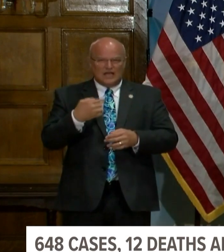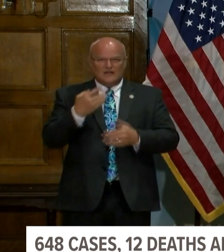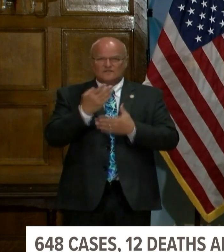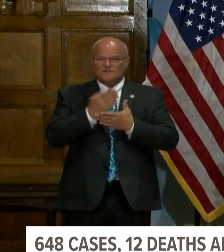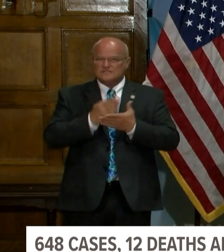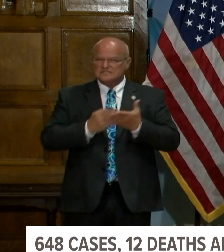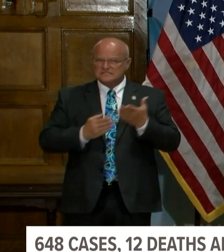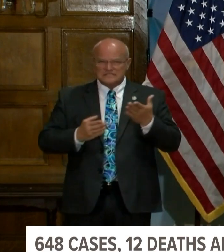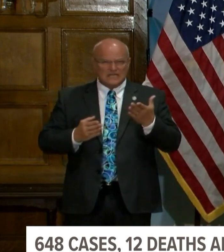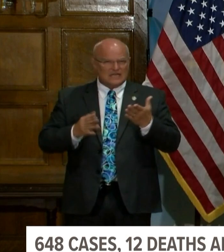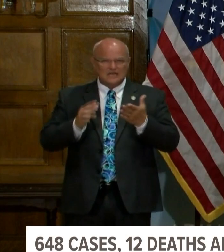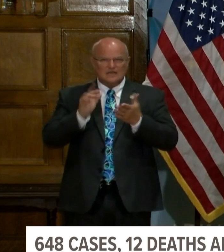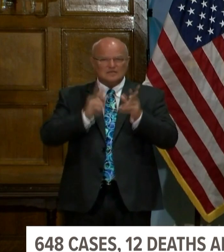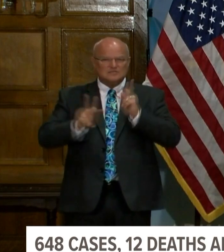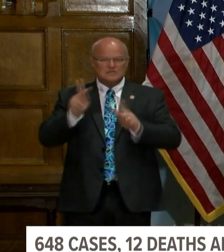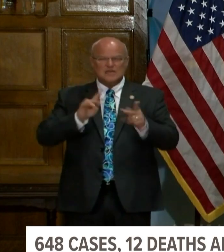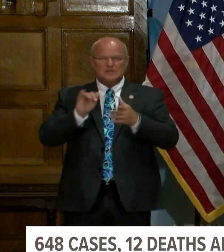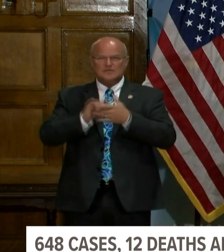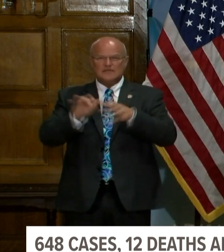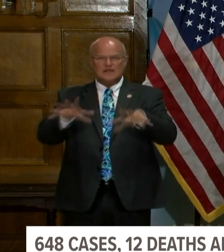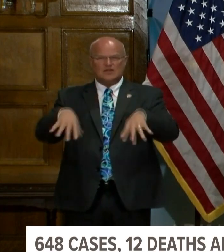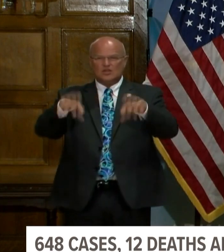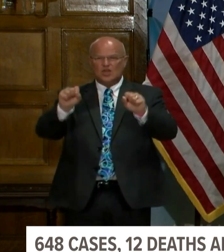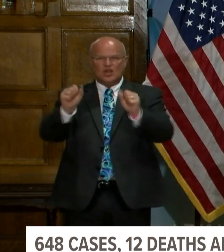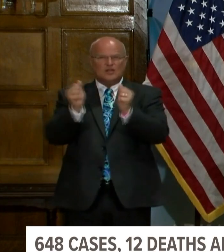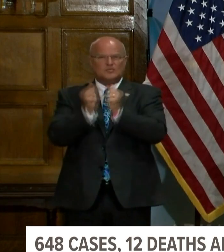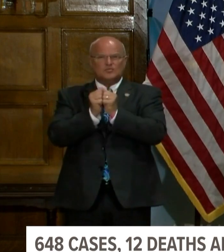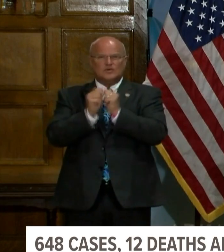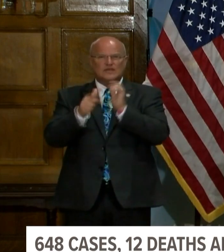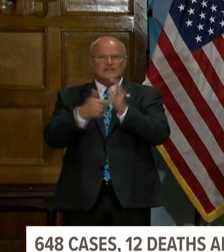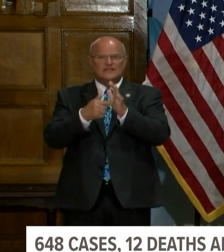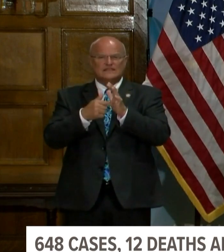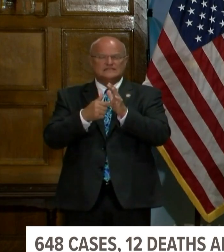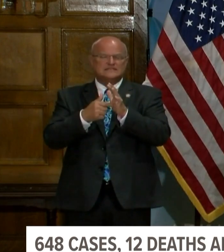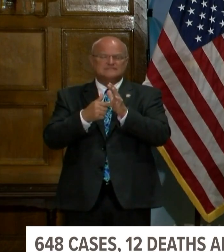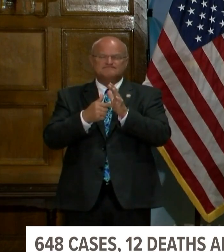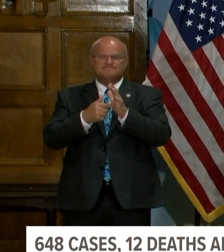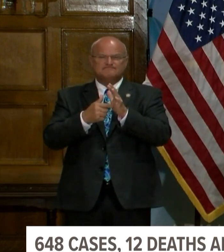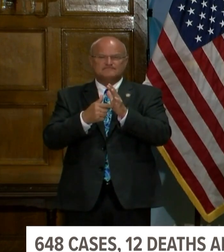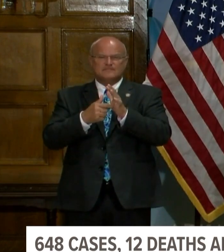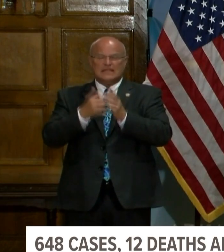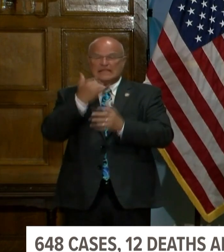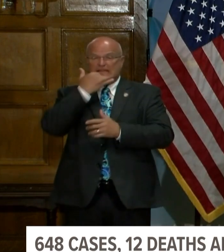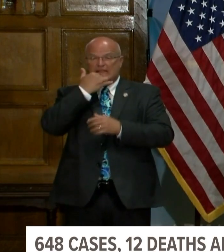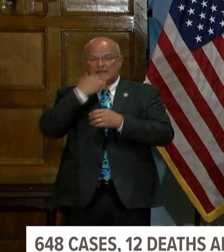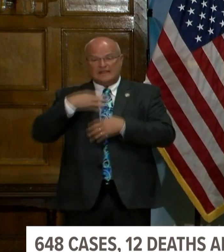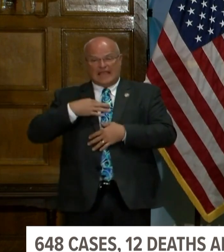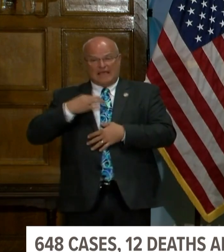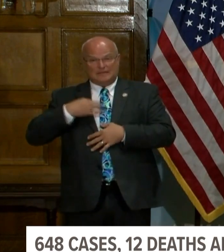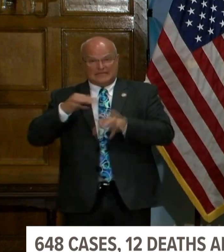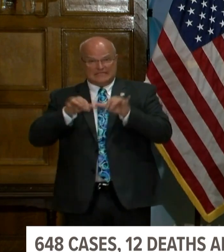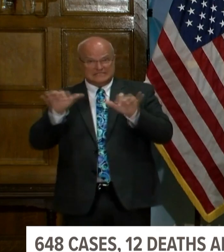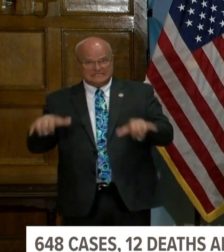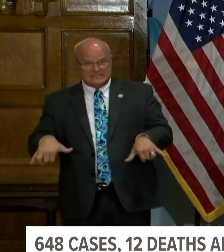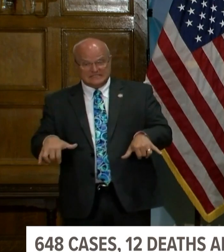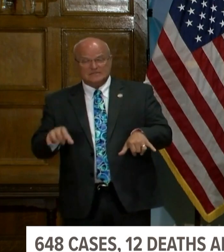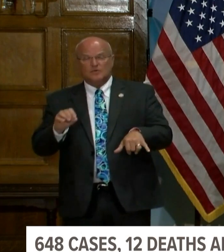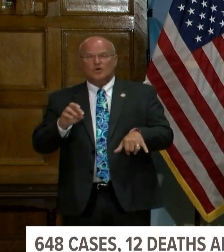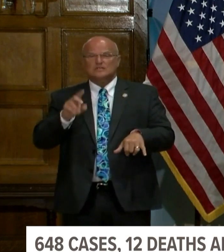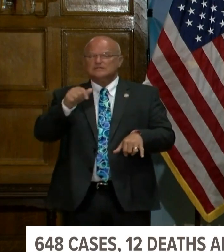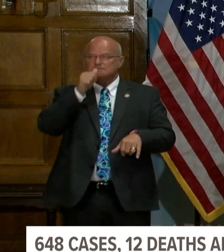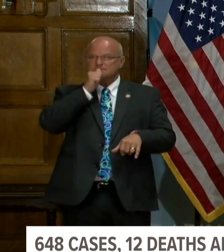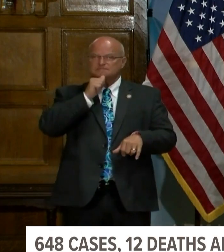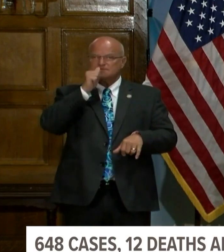For some that are just caught up in an error in the application or in the system, you just have to